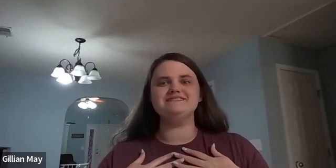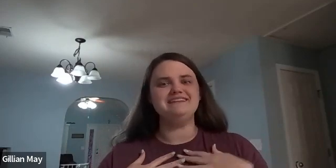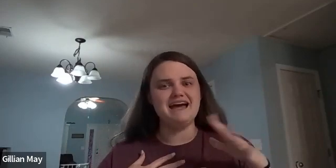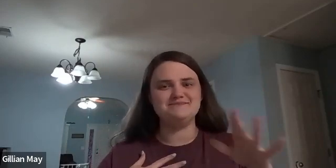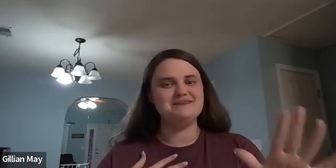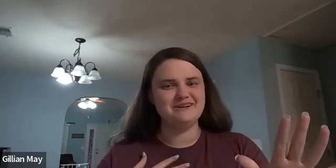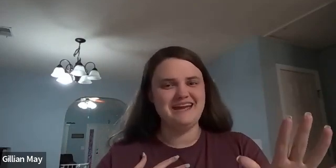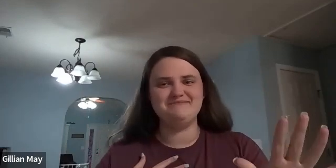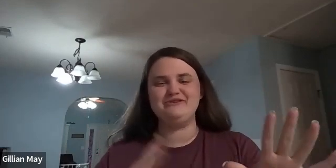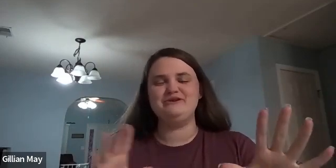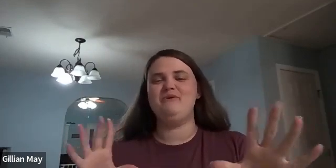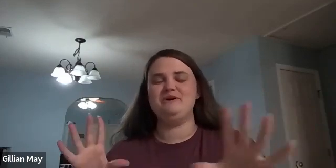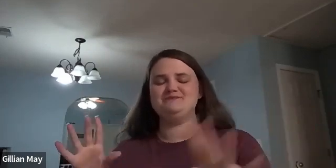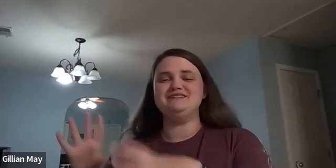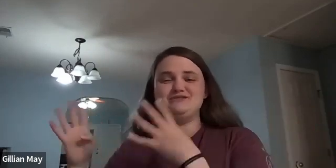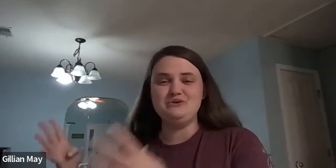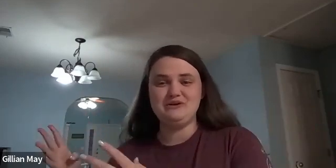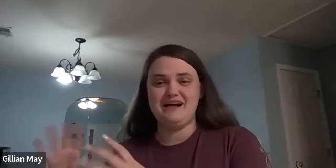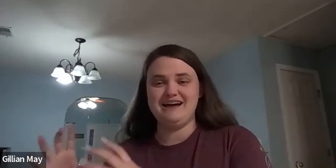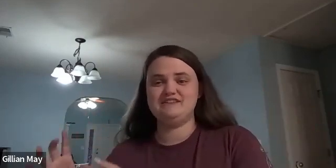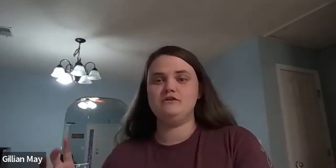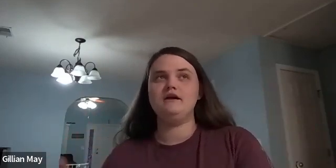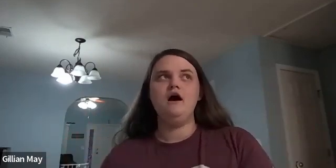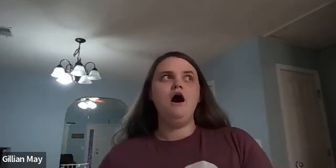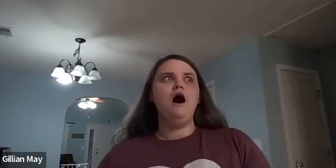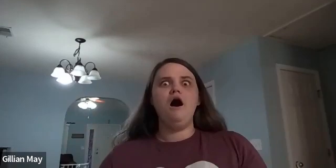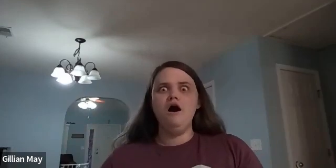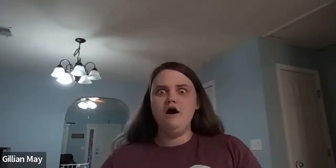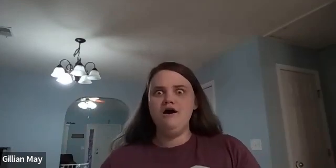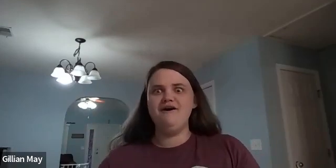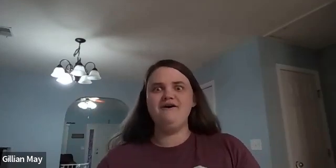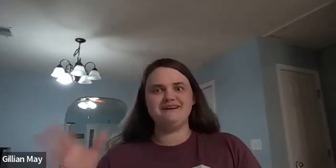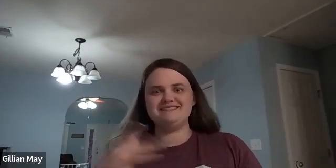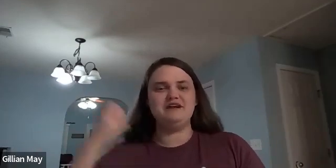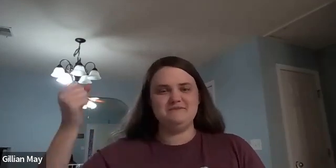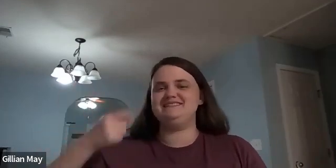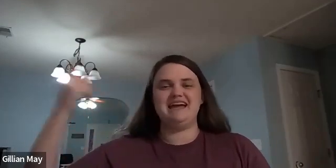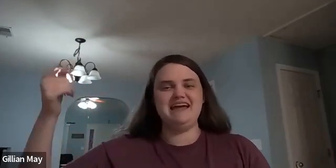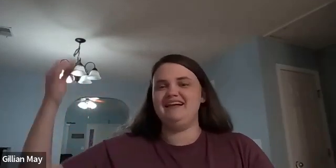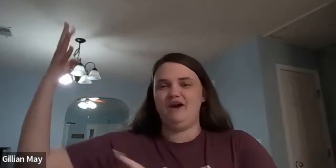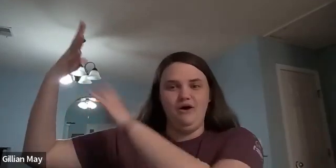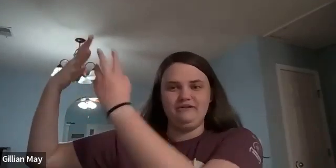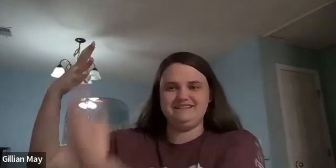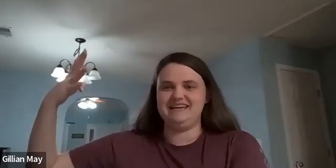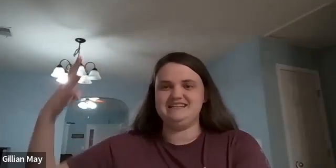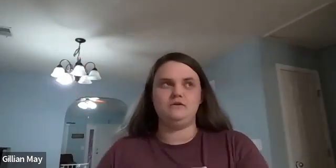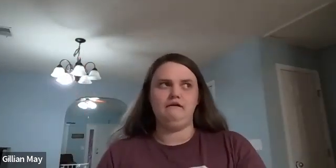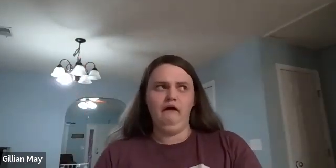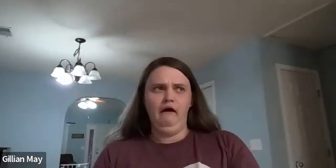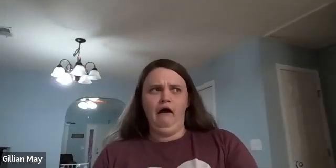like, yeah, it's my summer camp group, or it's my school class. And they're like, oh, because they're hearing me say like all these kids, and they're like,